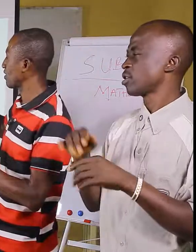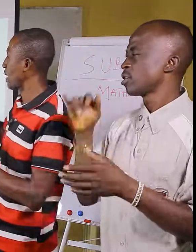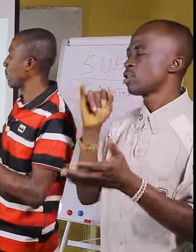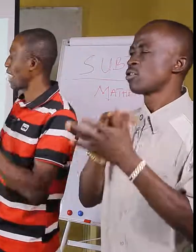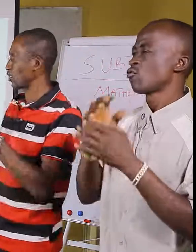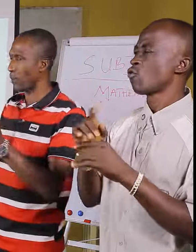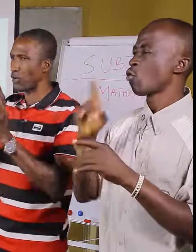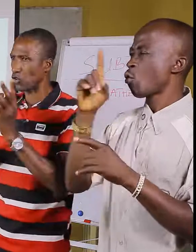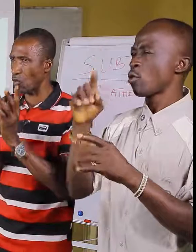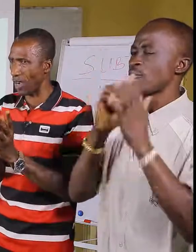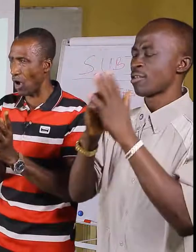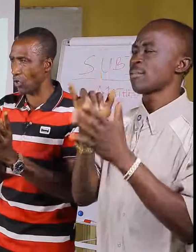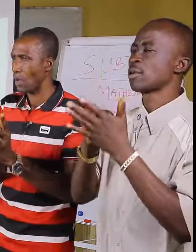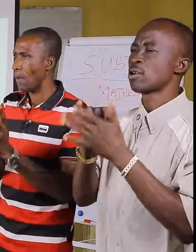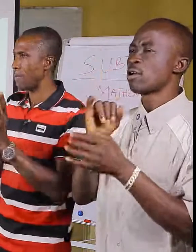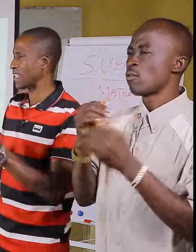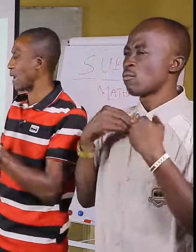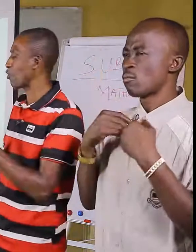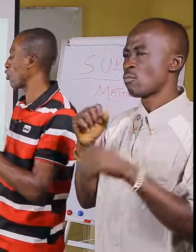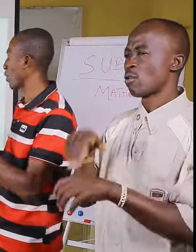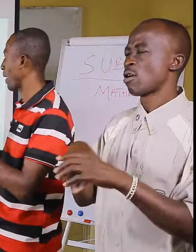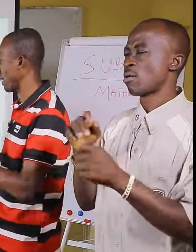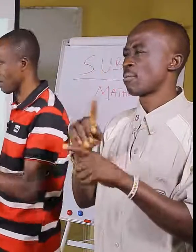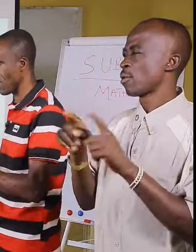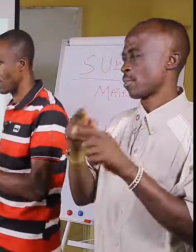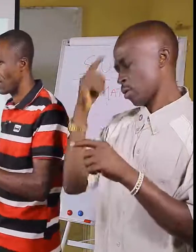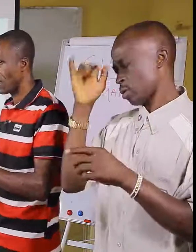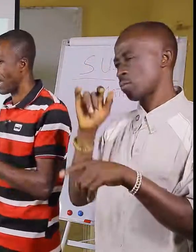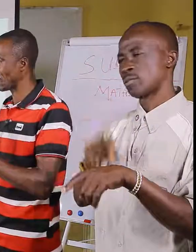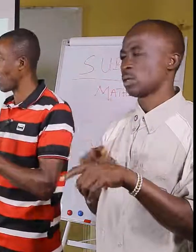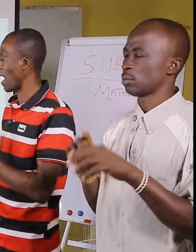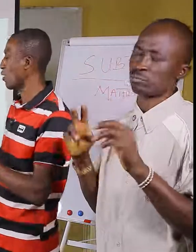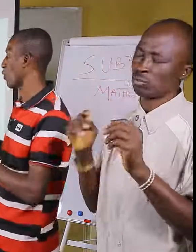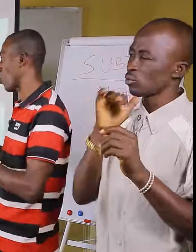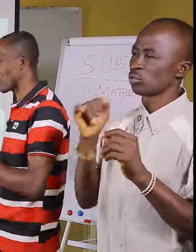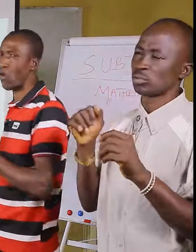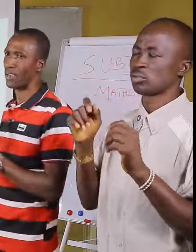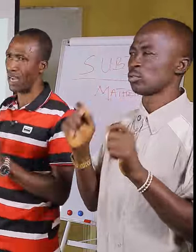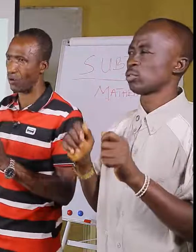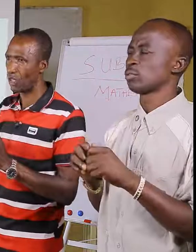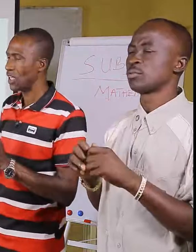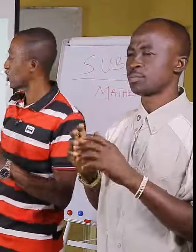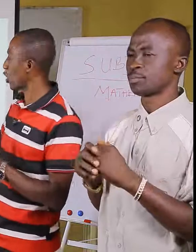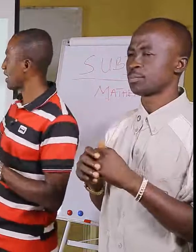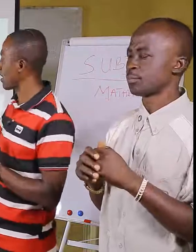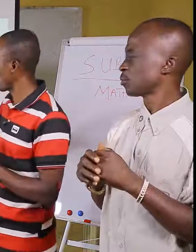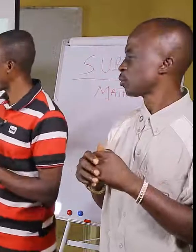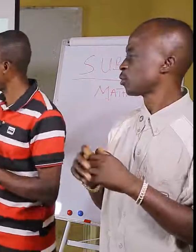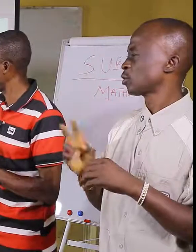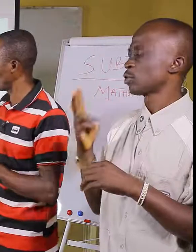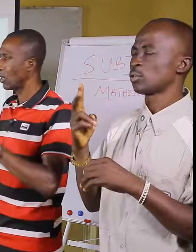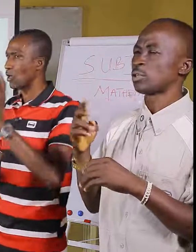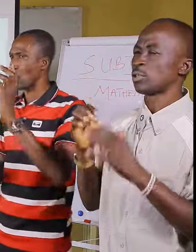of the examples I supposed to work out. The term could not permit me. That is why we couldn't work it out. So the